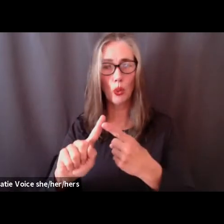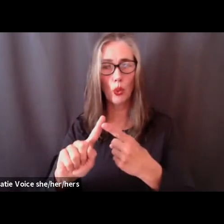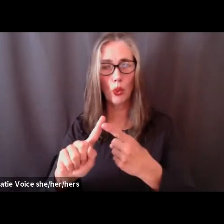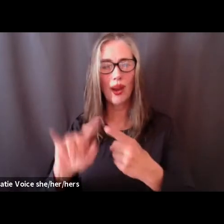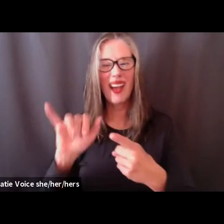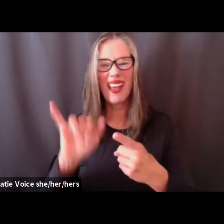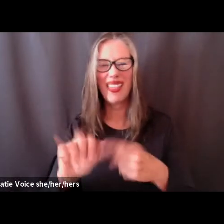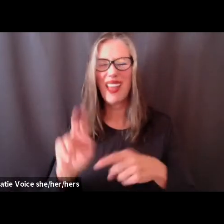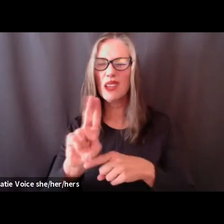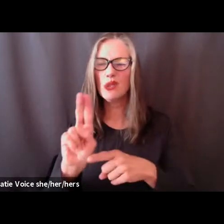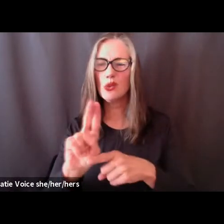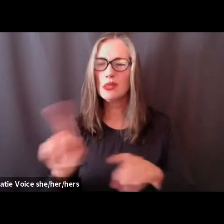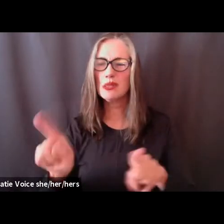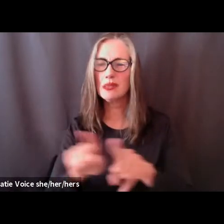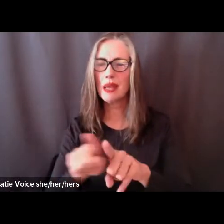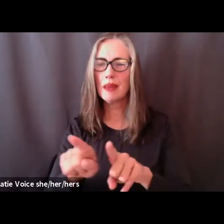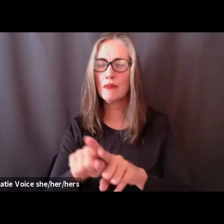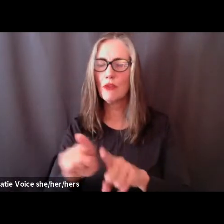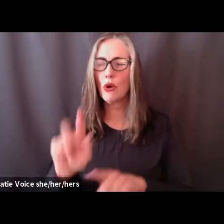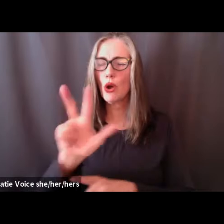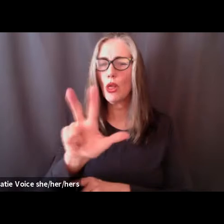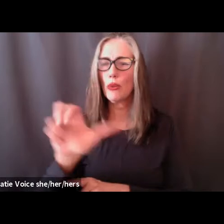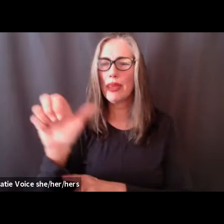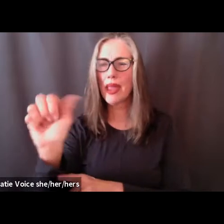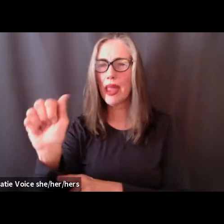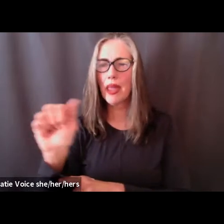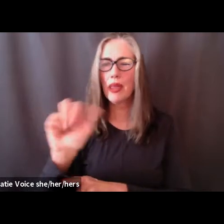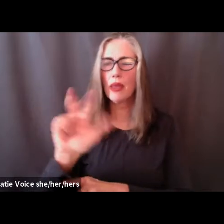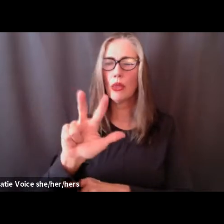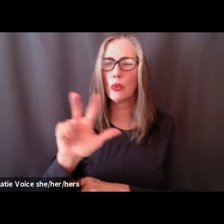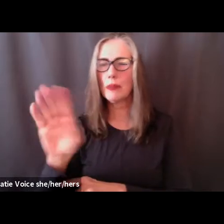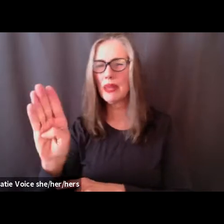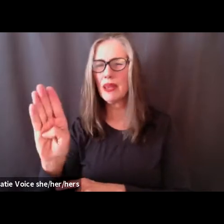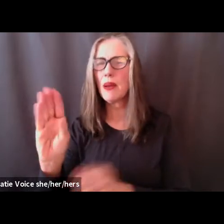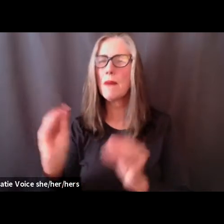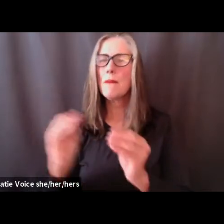more like standard,